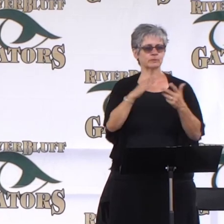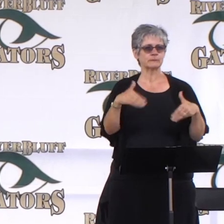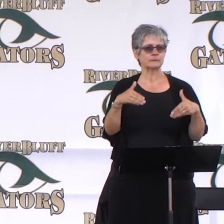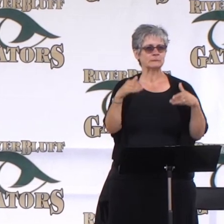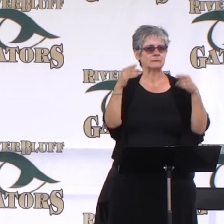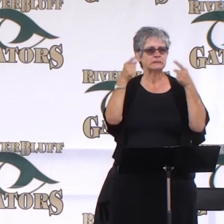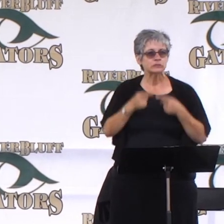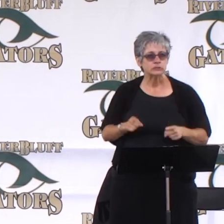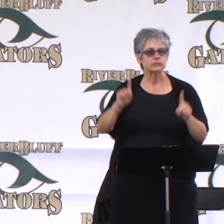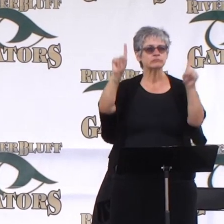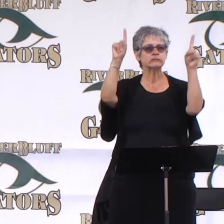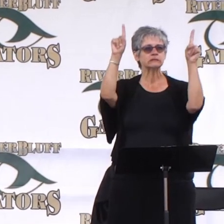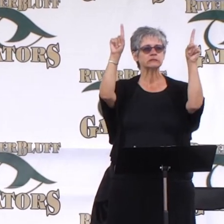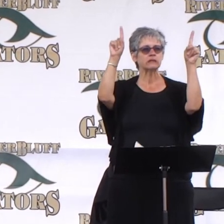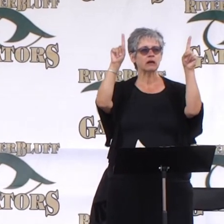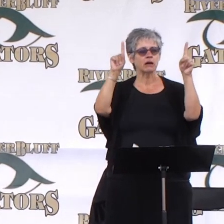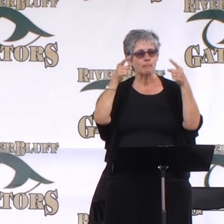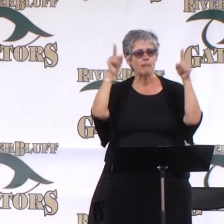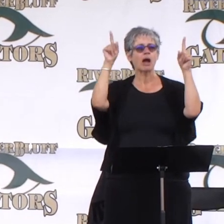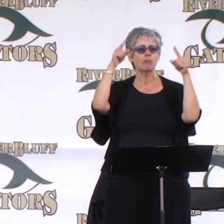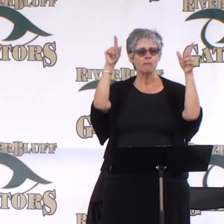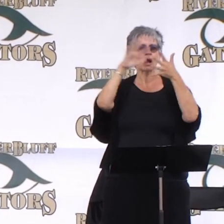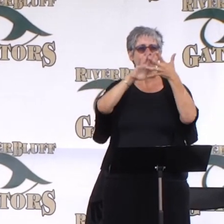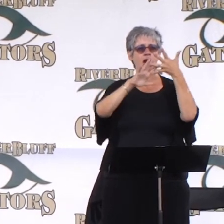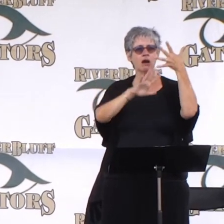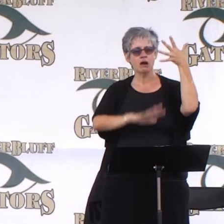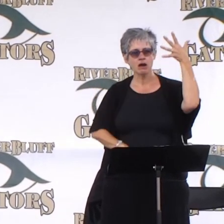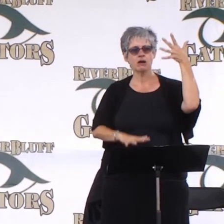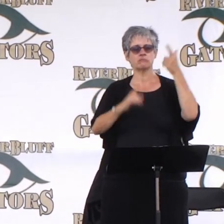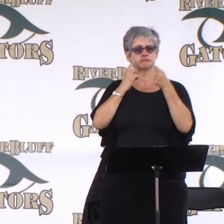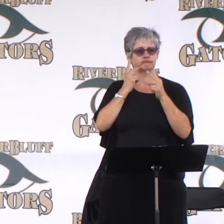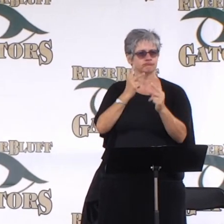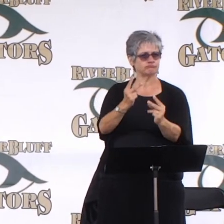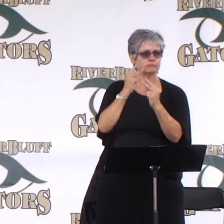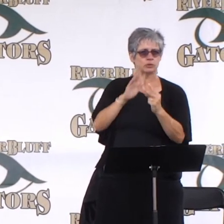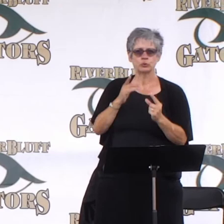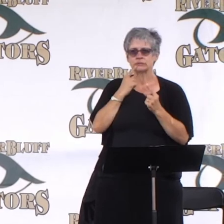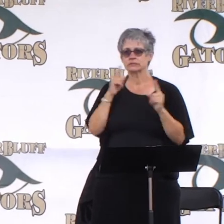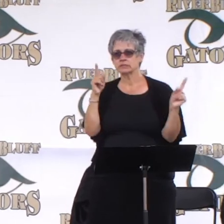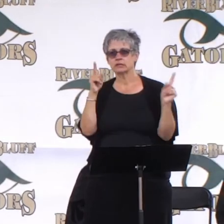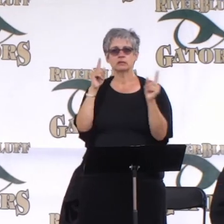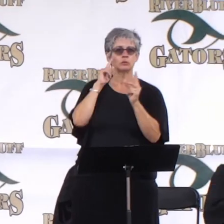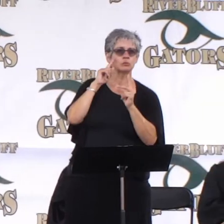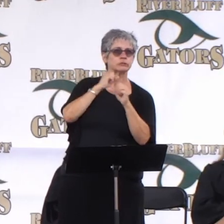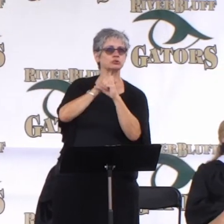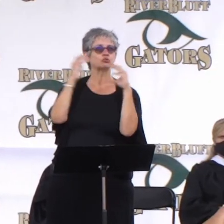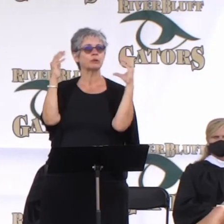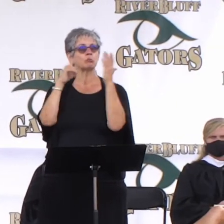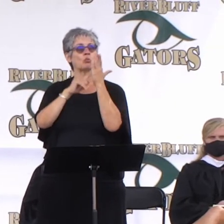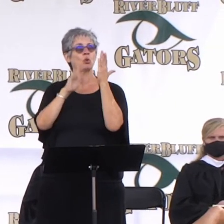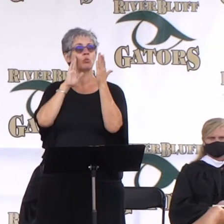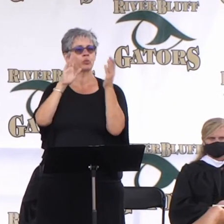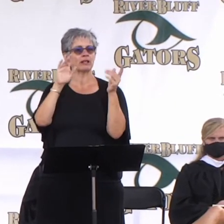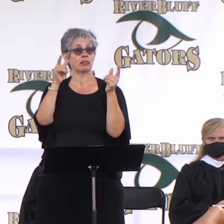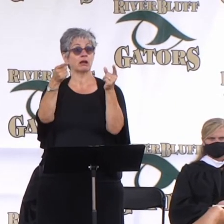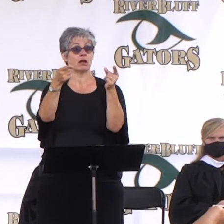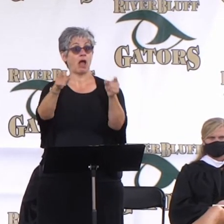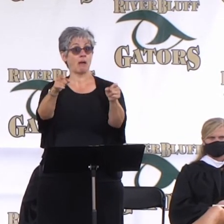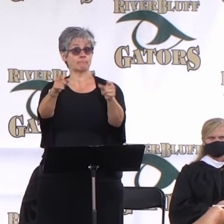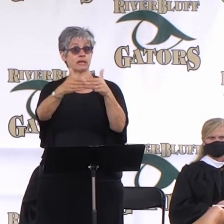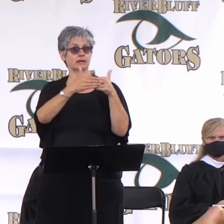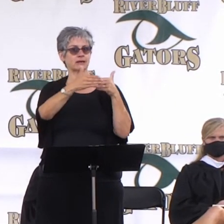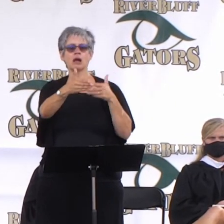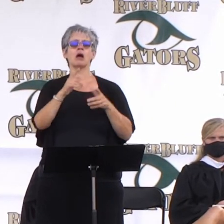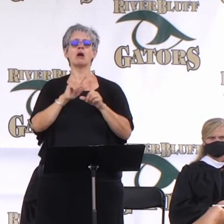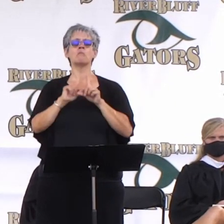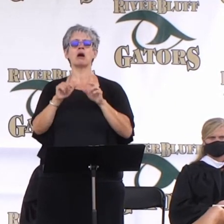achievements and accomplishments. Today we reflect on your successes and dream about what will be. It is in this moment that we ask